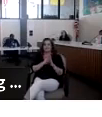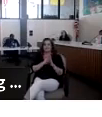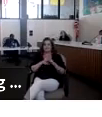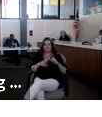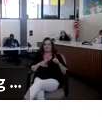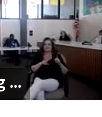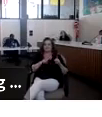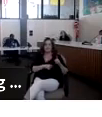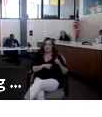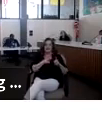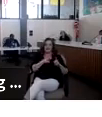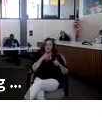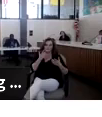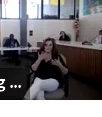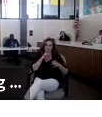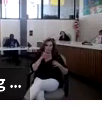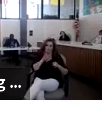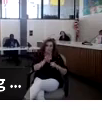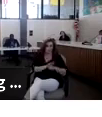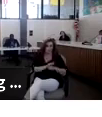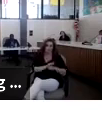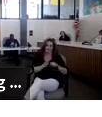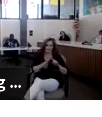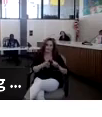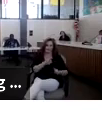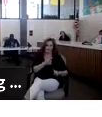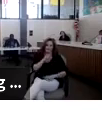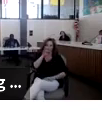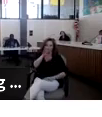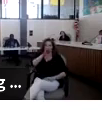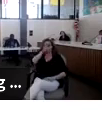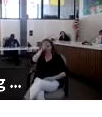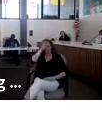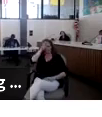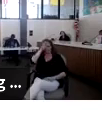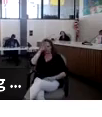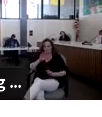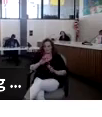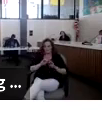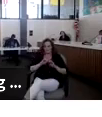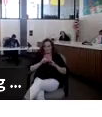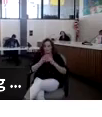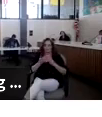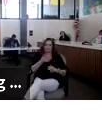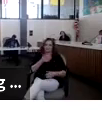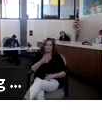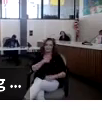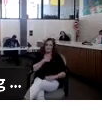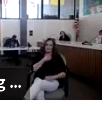was confirmed by the fire marshal with the fire chief that would be adequate for them.